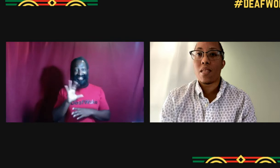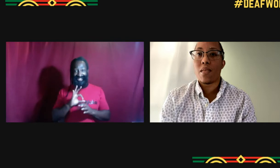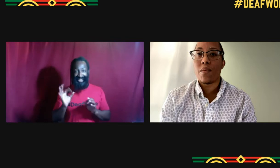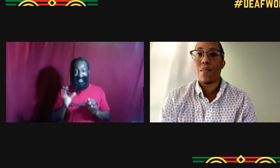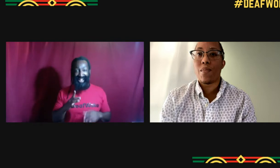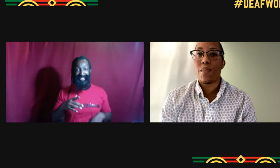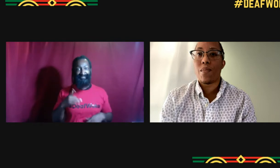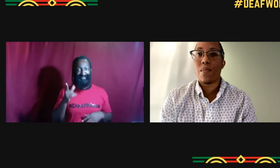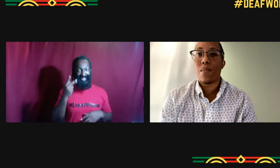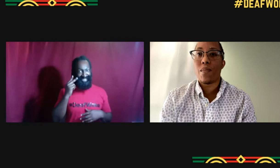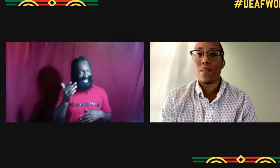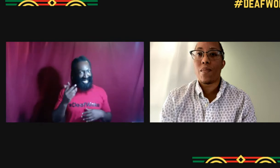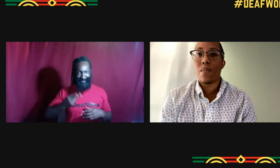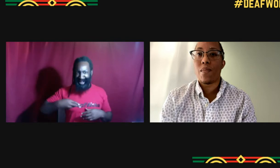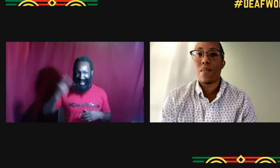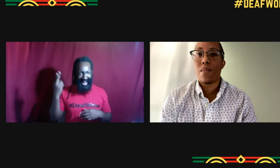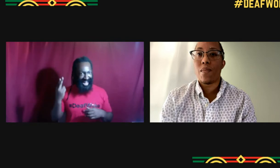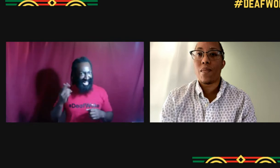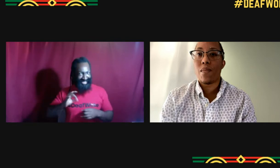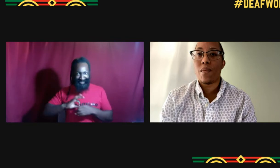and meditation.